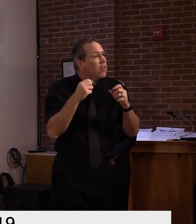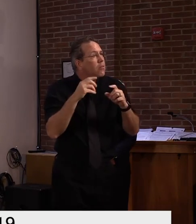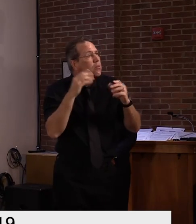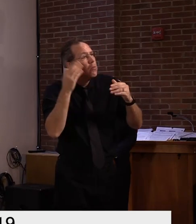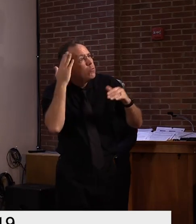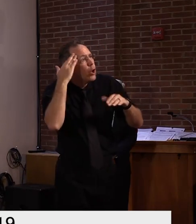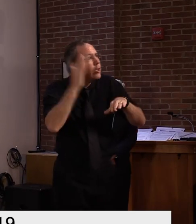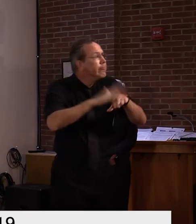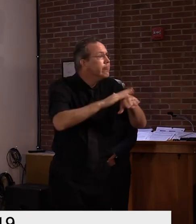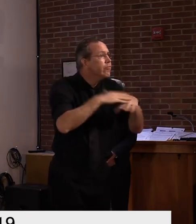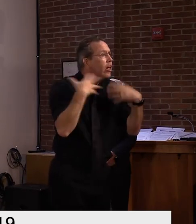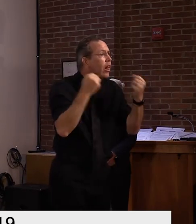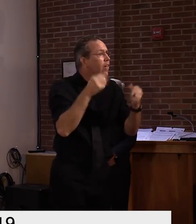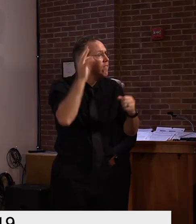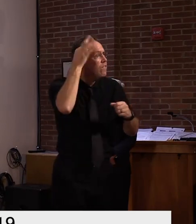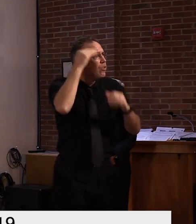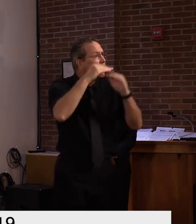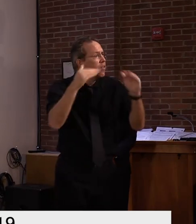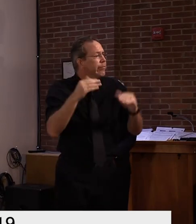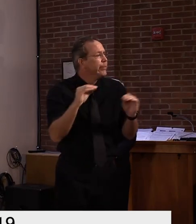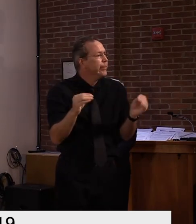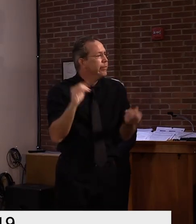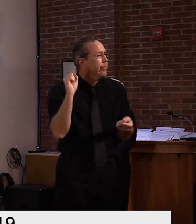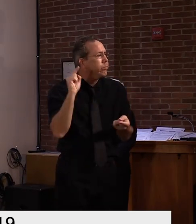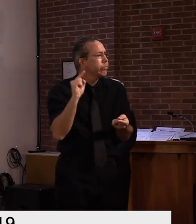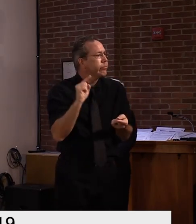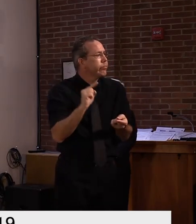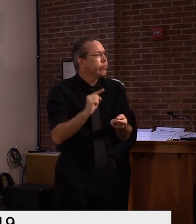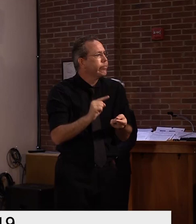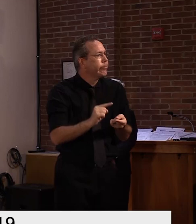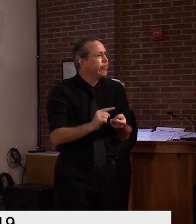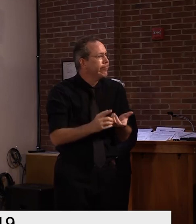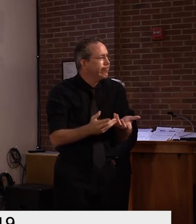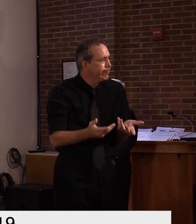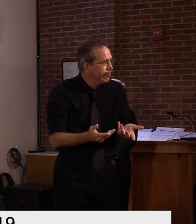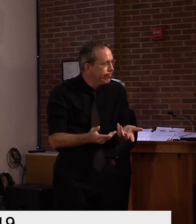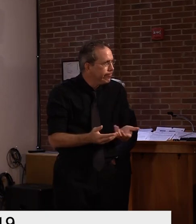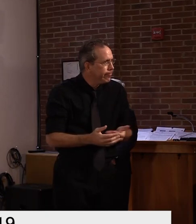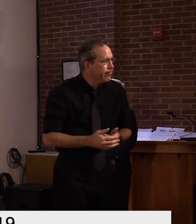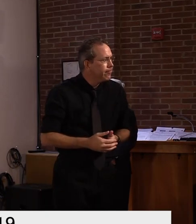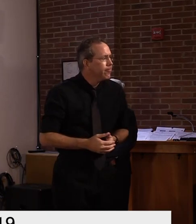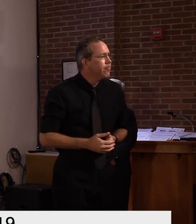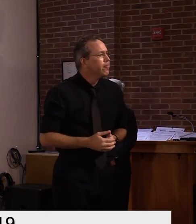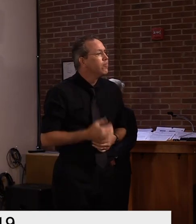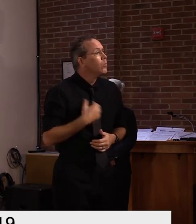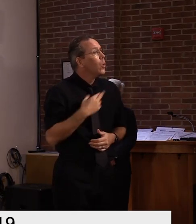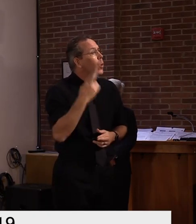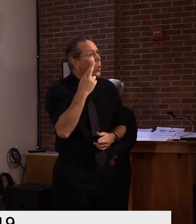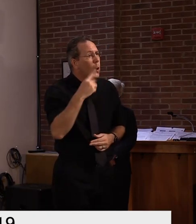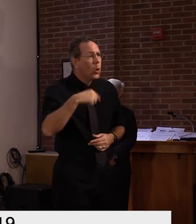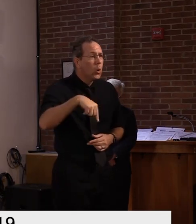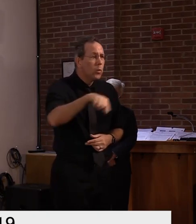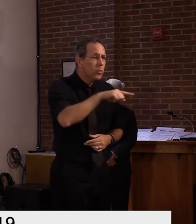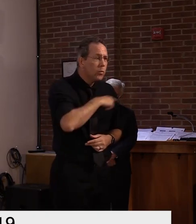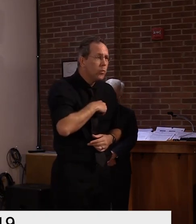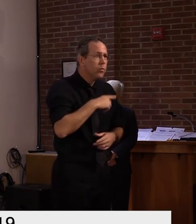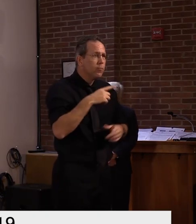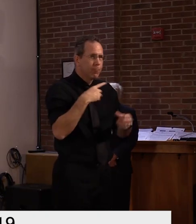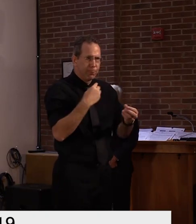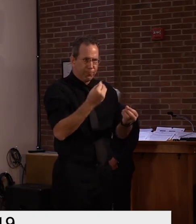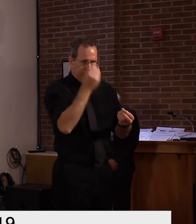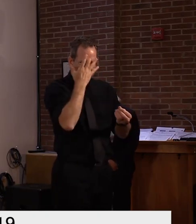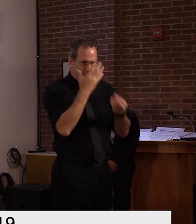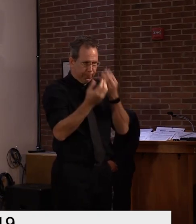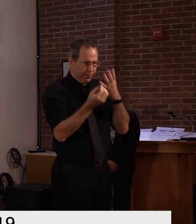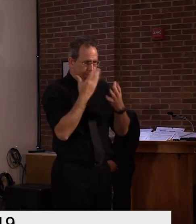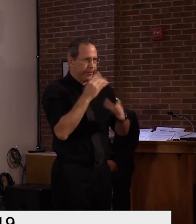intended, as opposed to unintended, consequences of surviving a pandemic will be a greater appreciation for all of